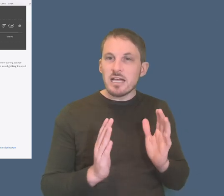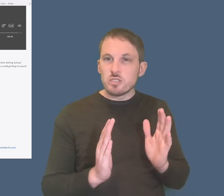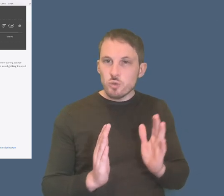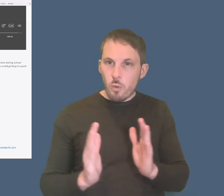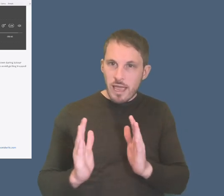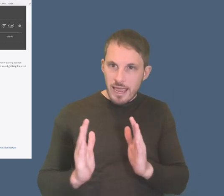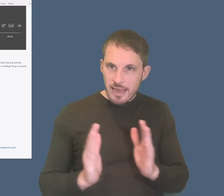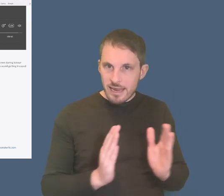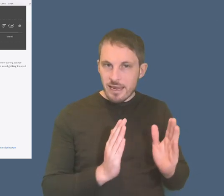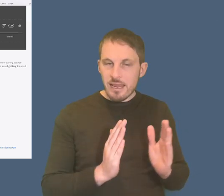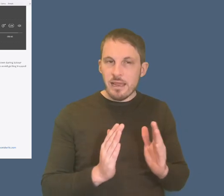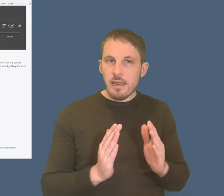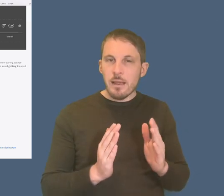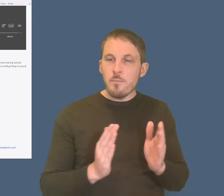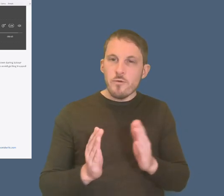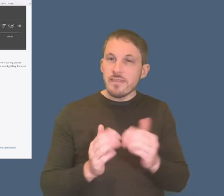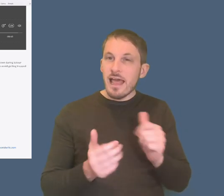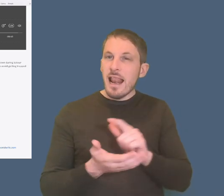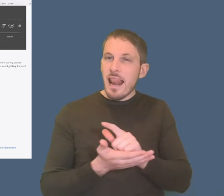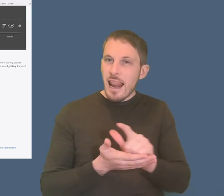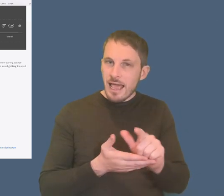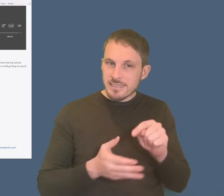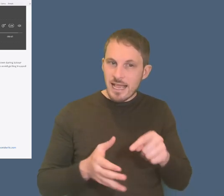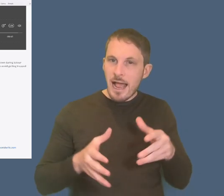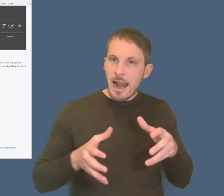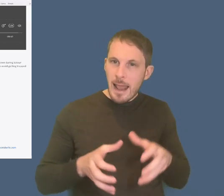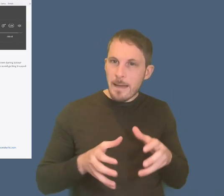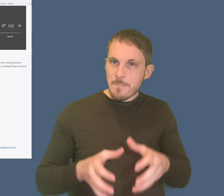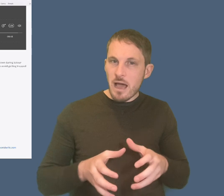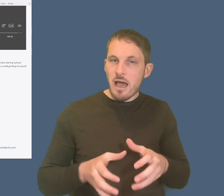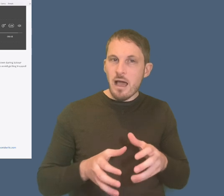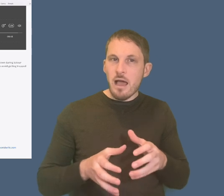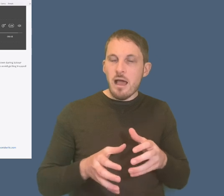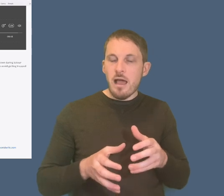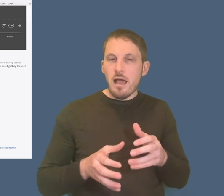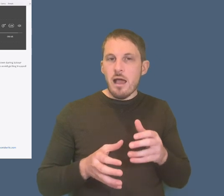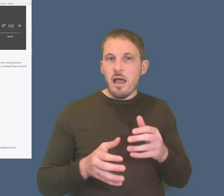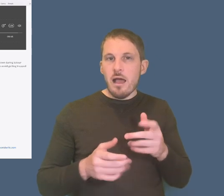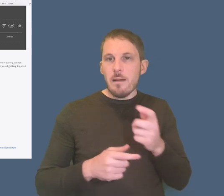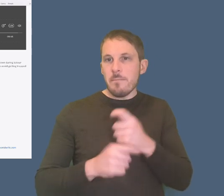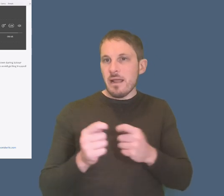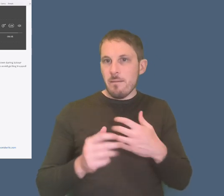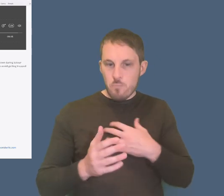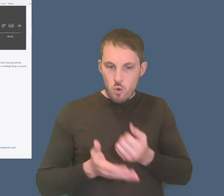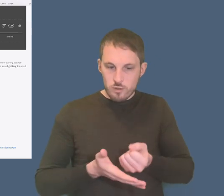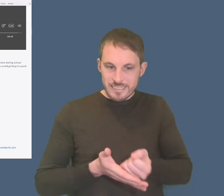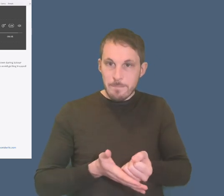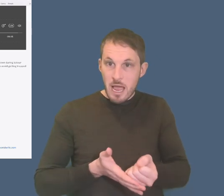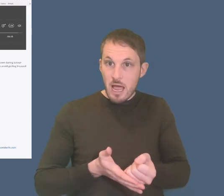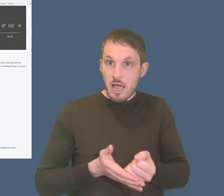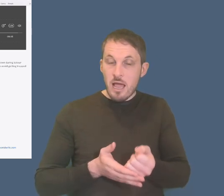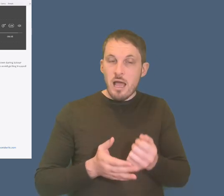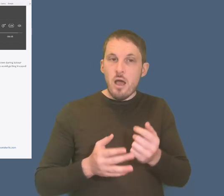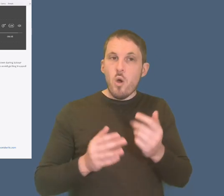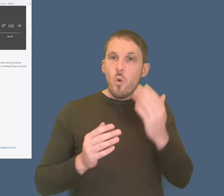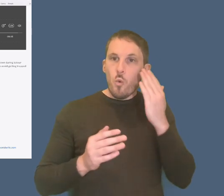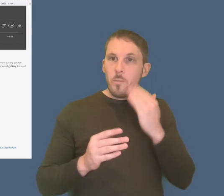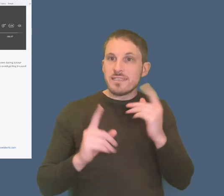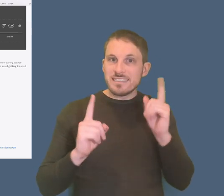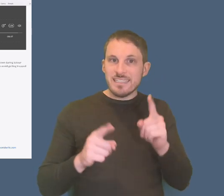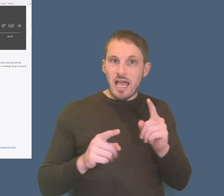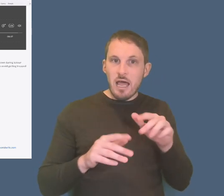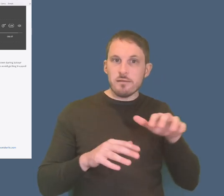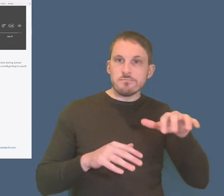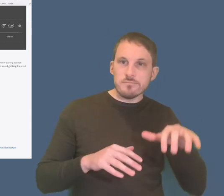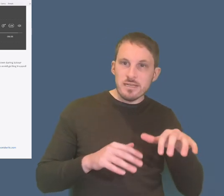as labor gets more, as you go down the labor vortex deeper, women start leaning on